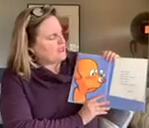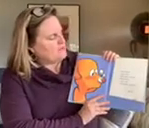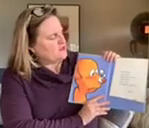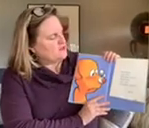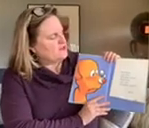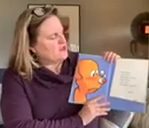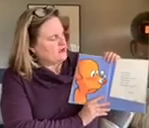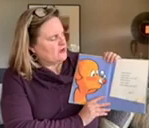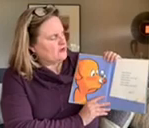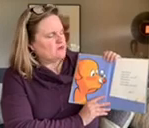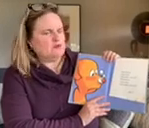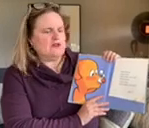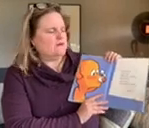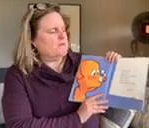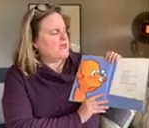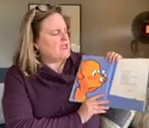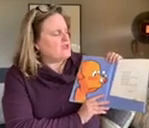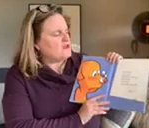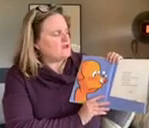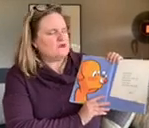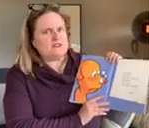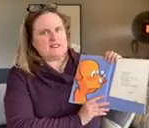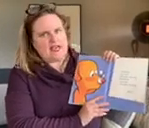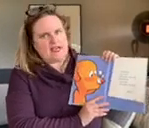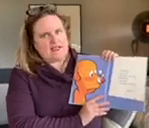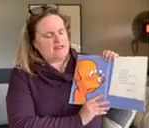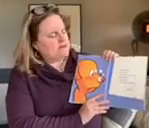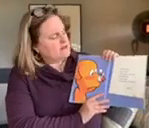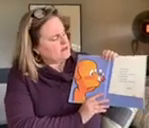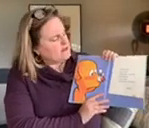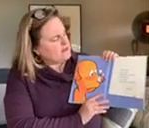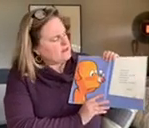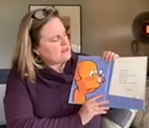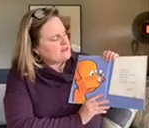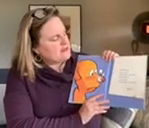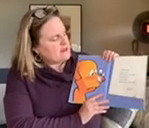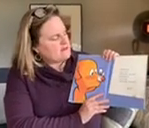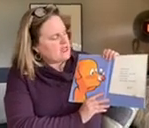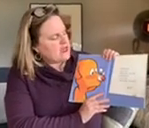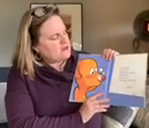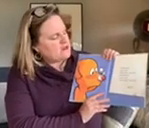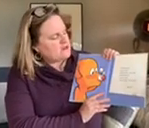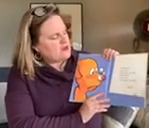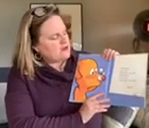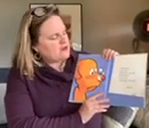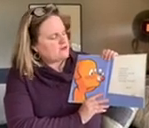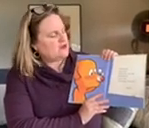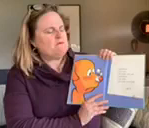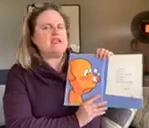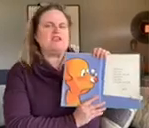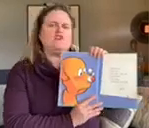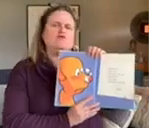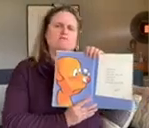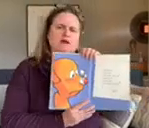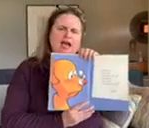Sometimes your nose will make you sad. Sometimes your nose will make you